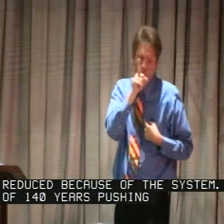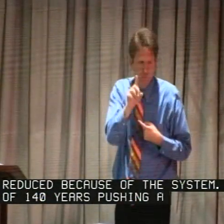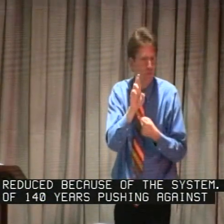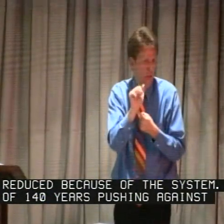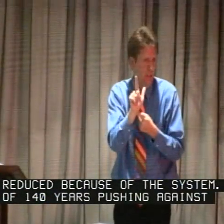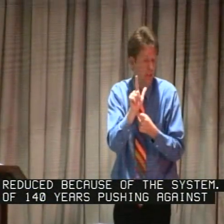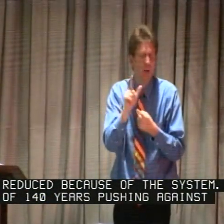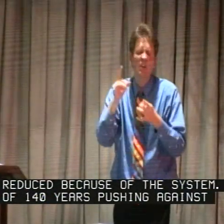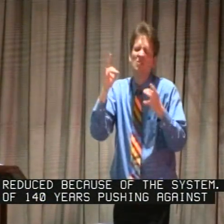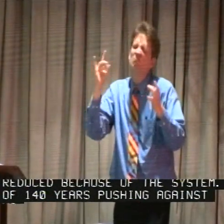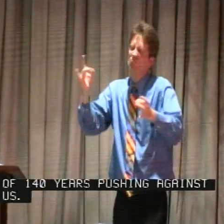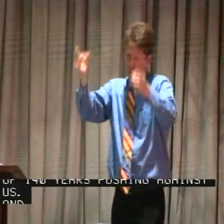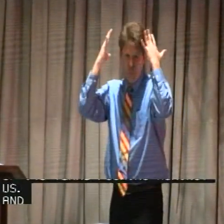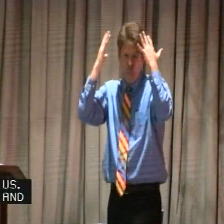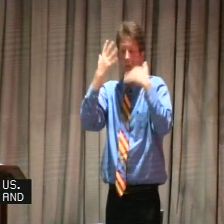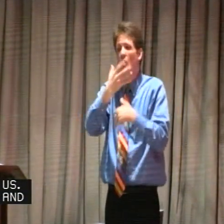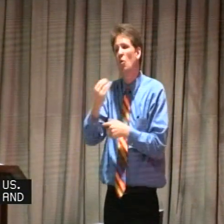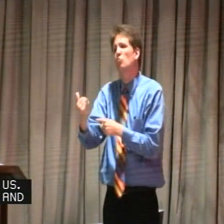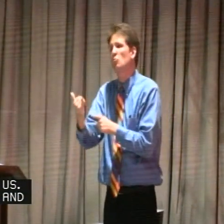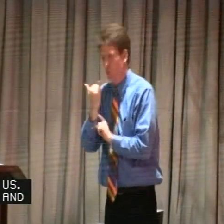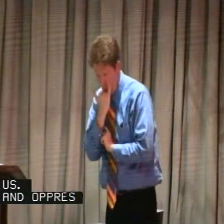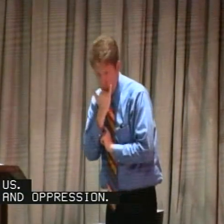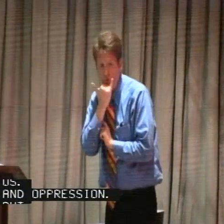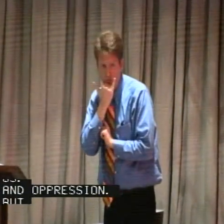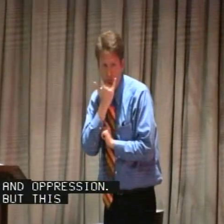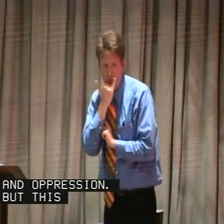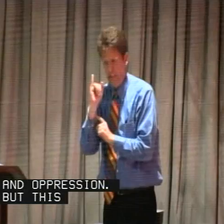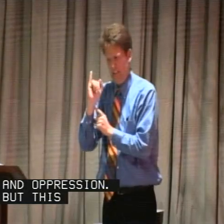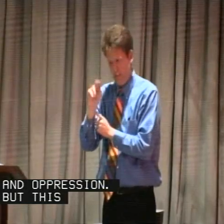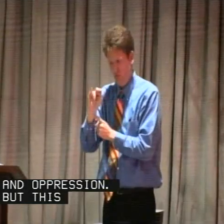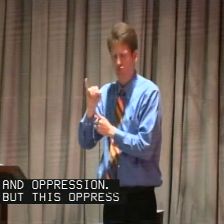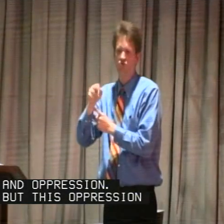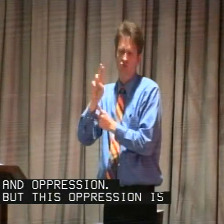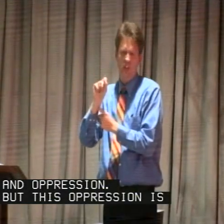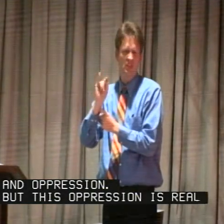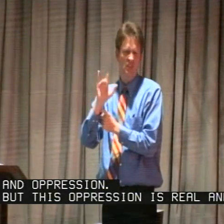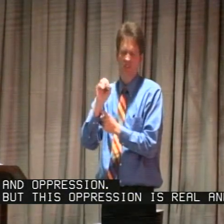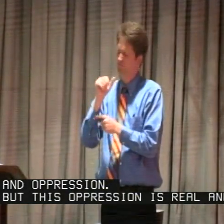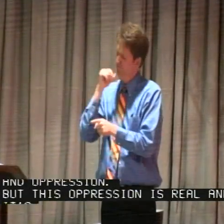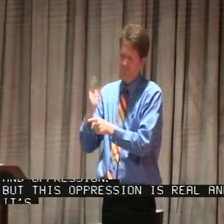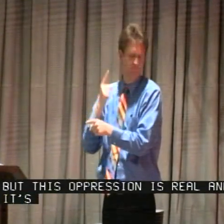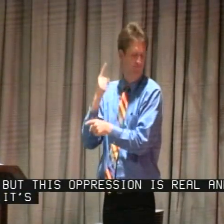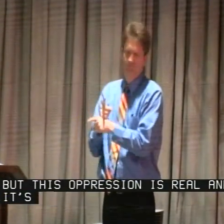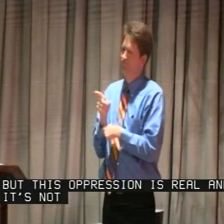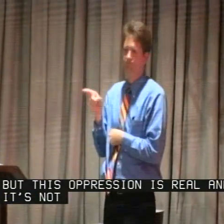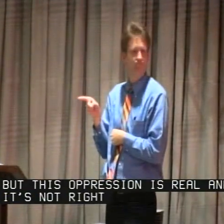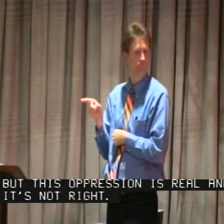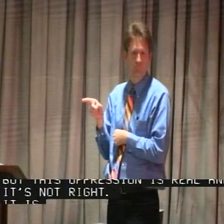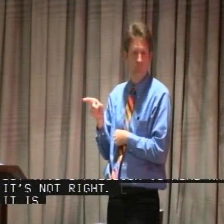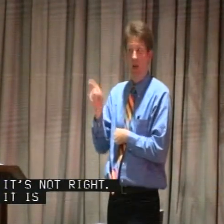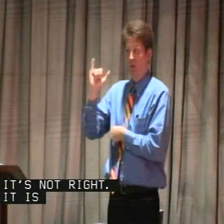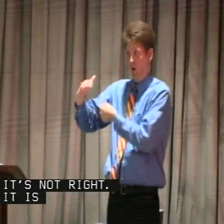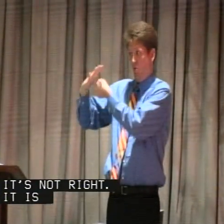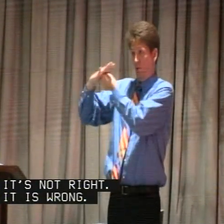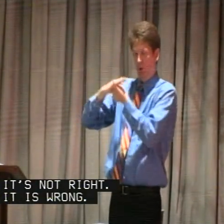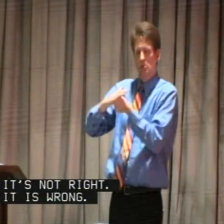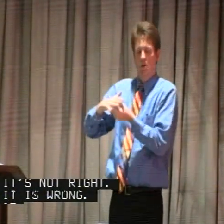this oppression is real, and it's not right. It is wrong. It's just injustice.